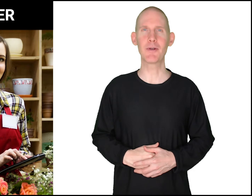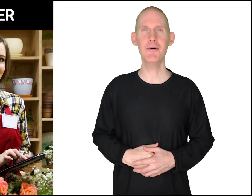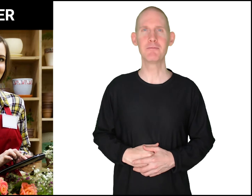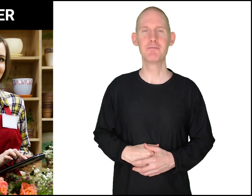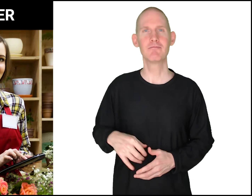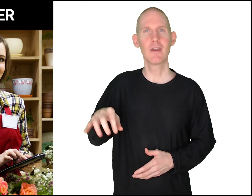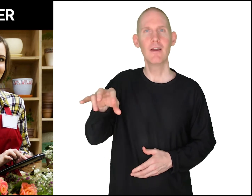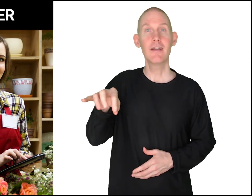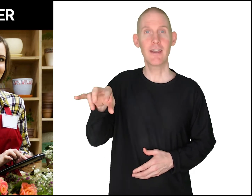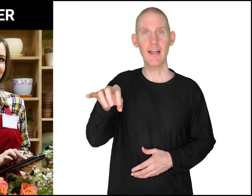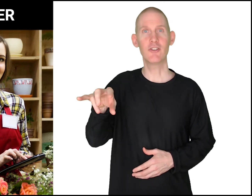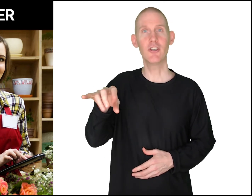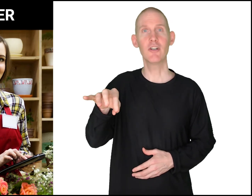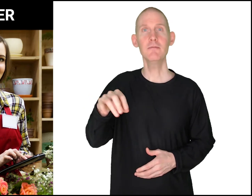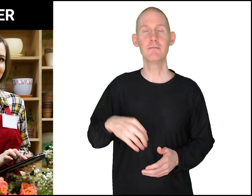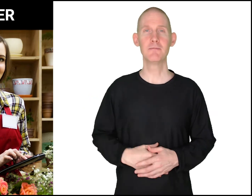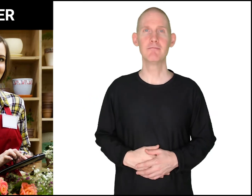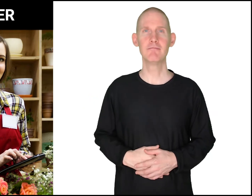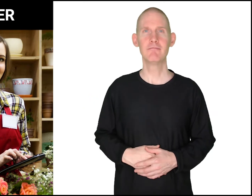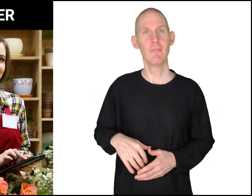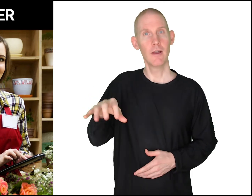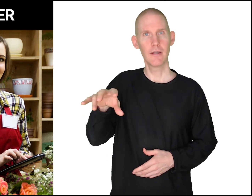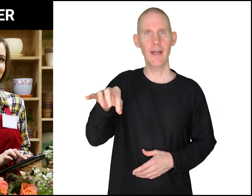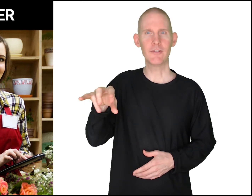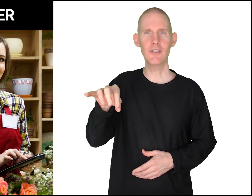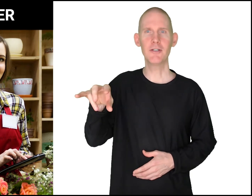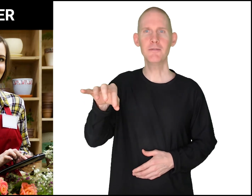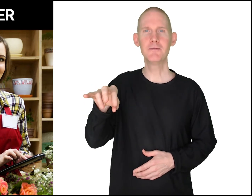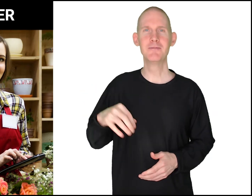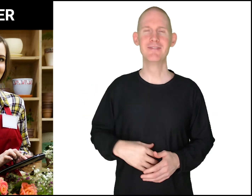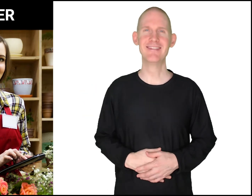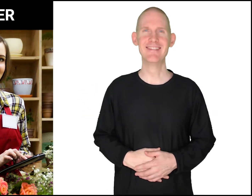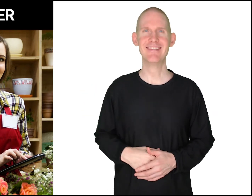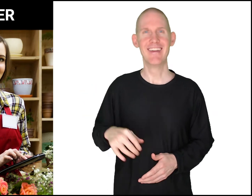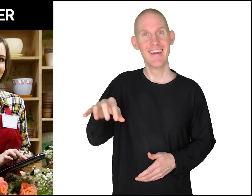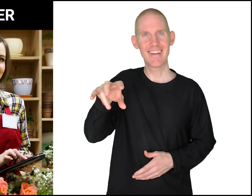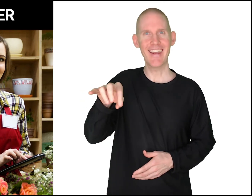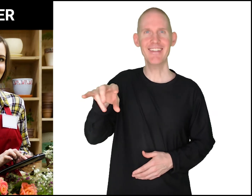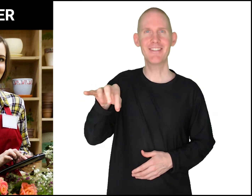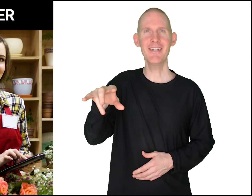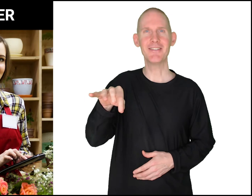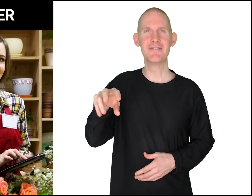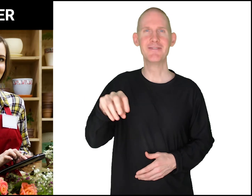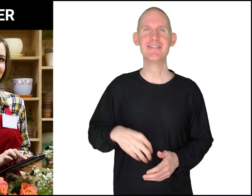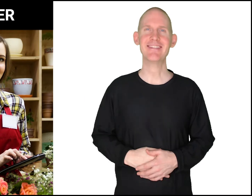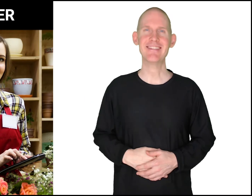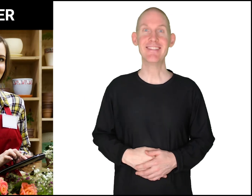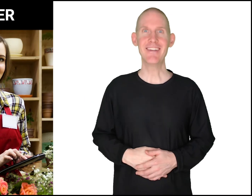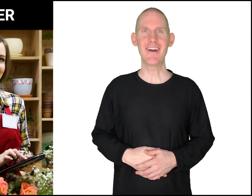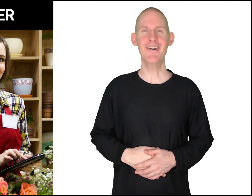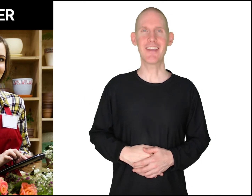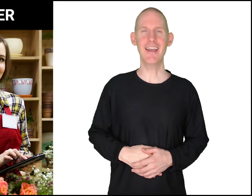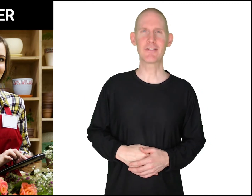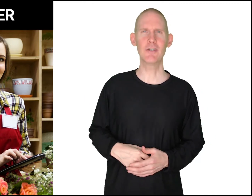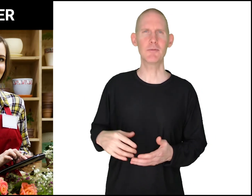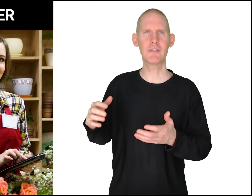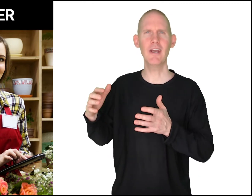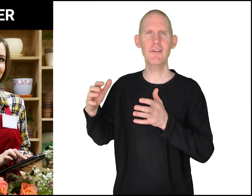go. Cashier, cashier, cashier. Okay, so just pretend there's a